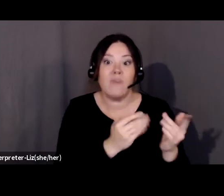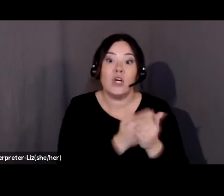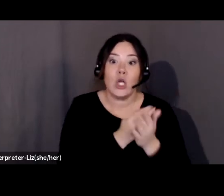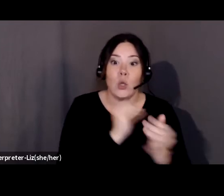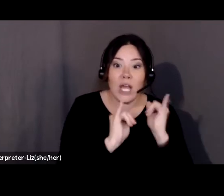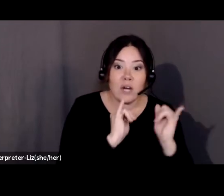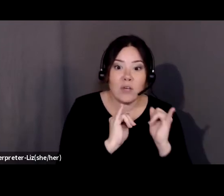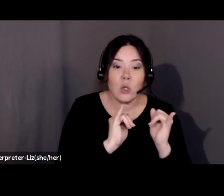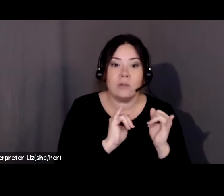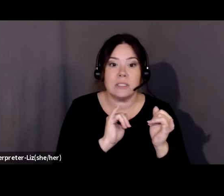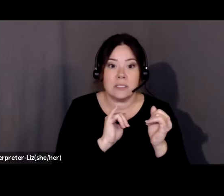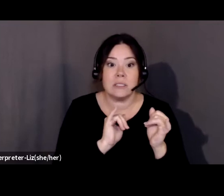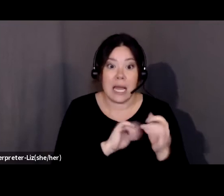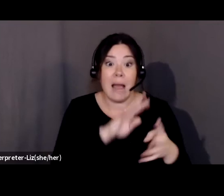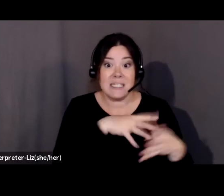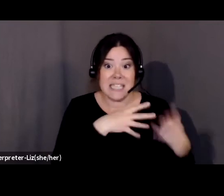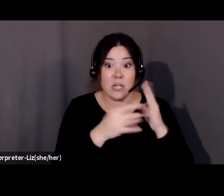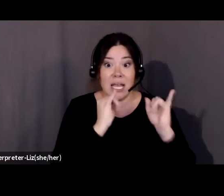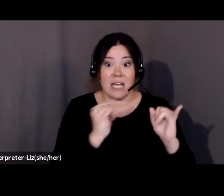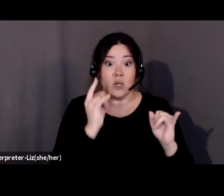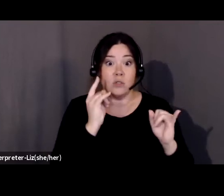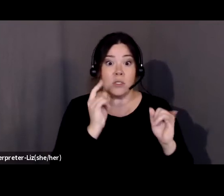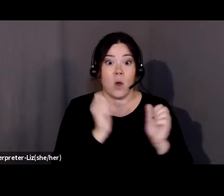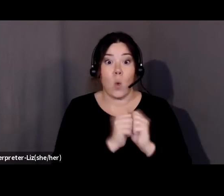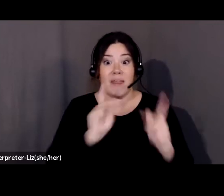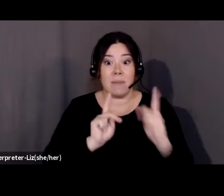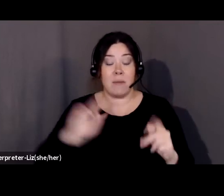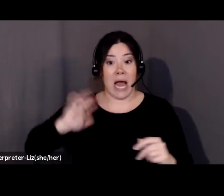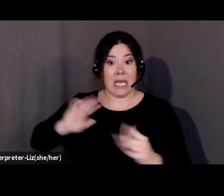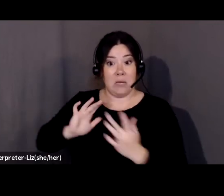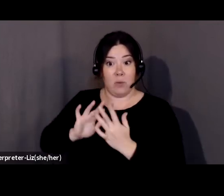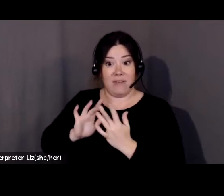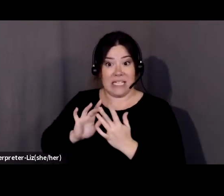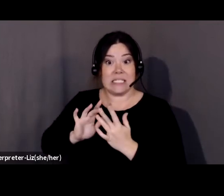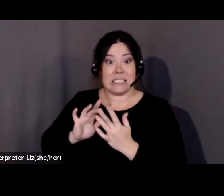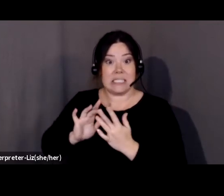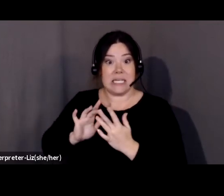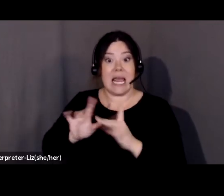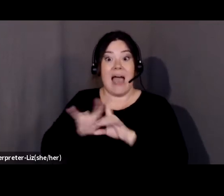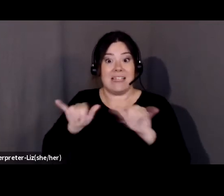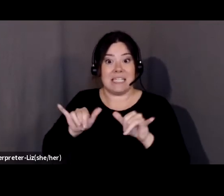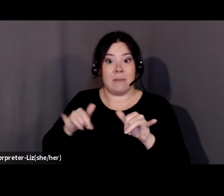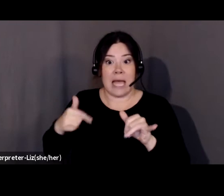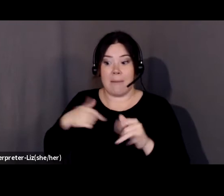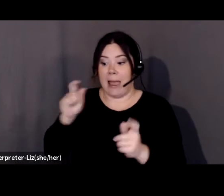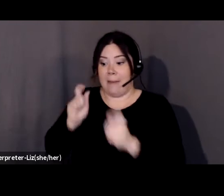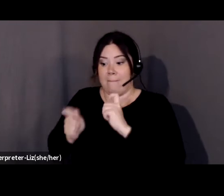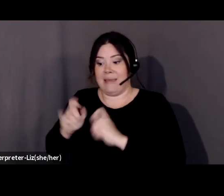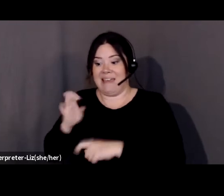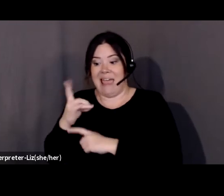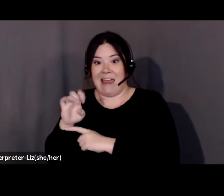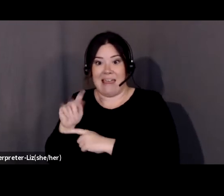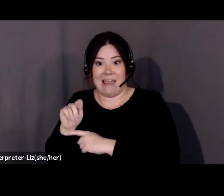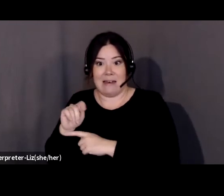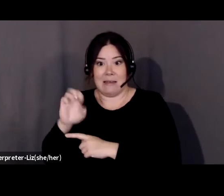I'm scheduling interviews with people I'd previously reached out to, while also editing episodes that need to go out